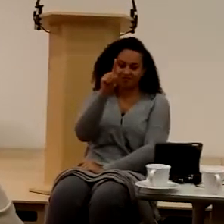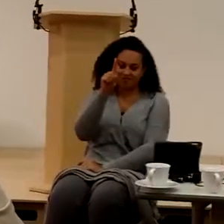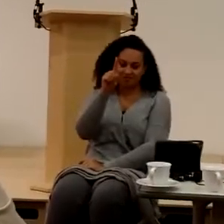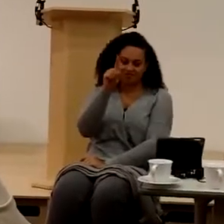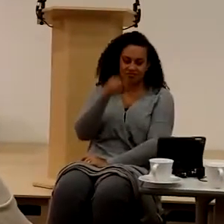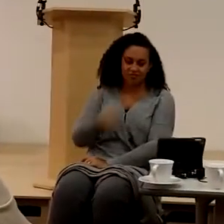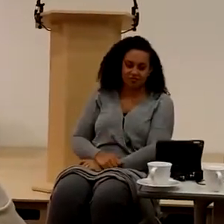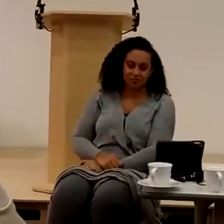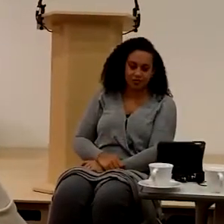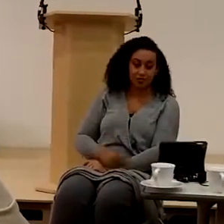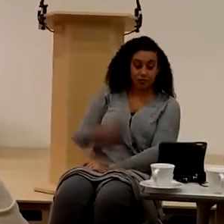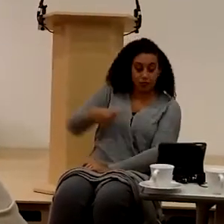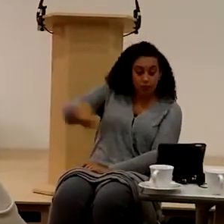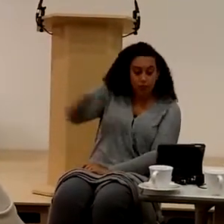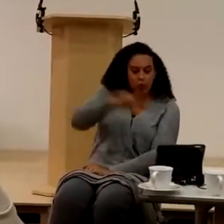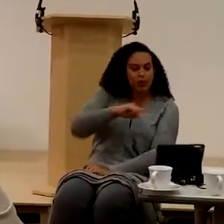society,